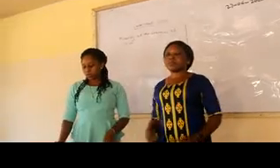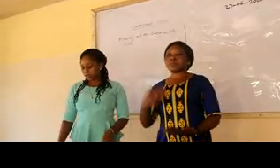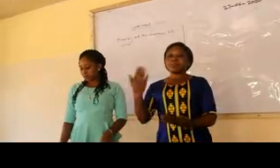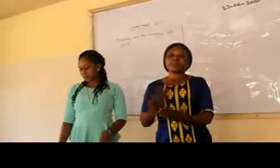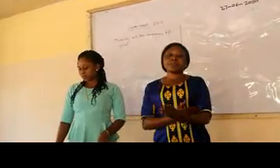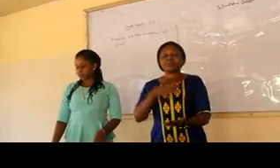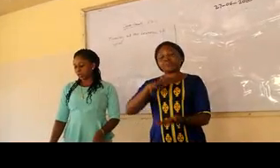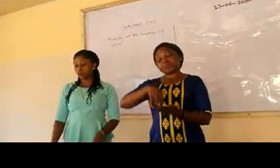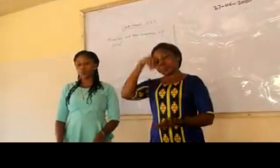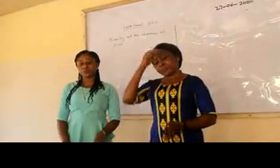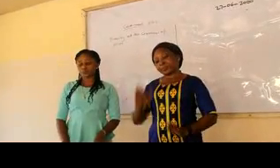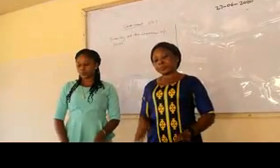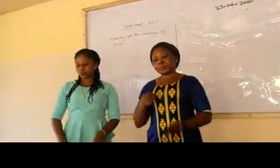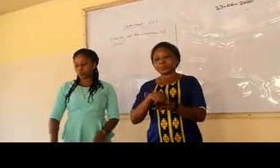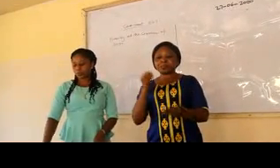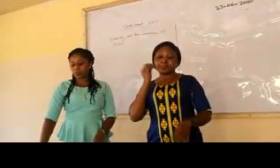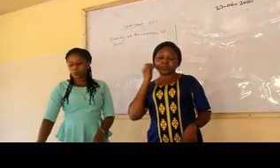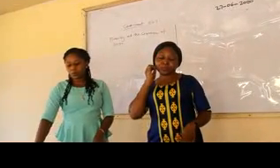Good morning, students at home.